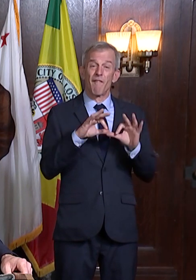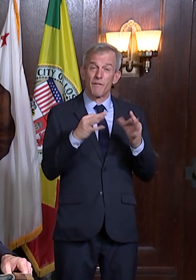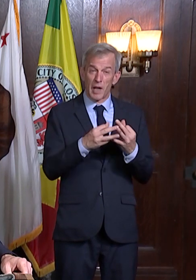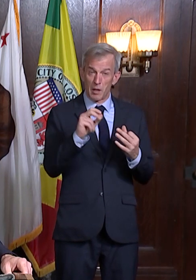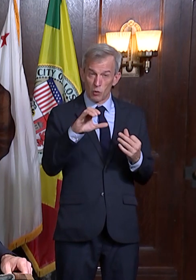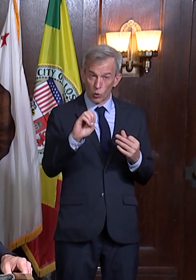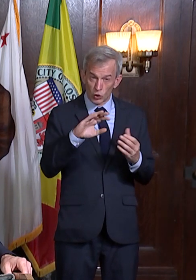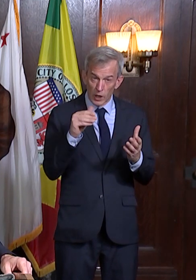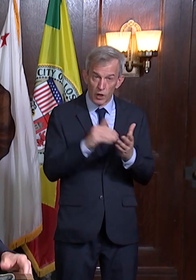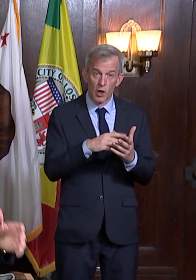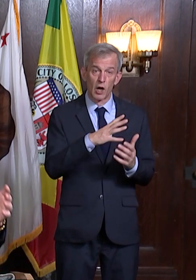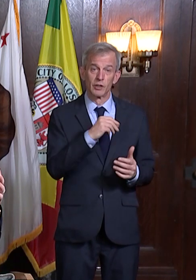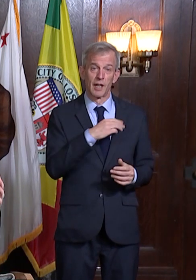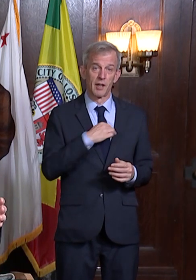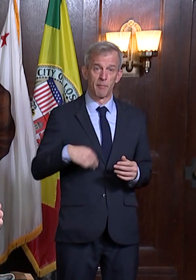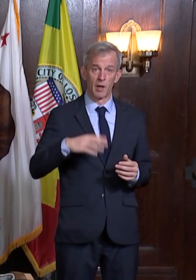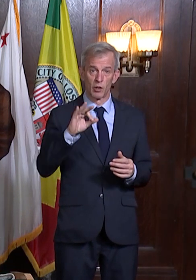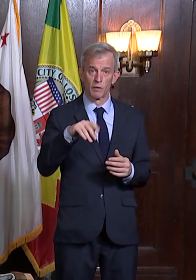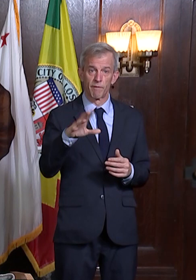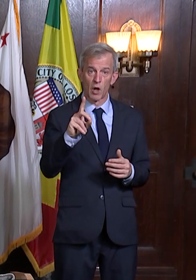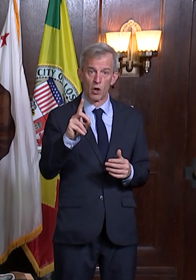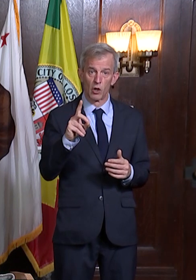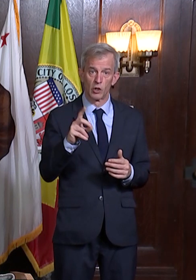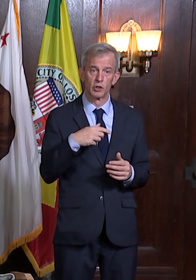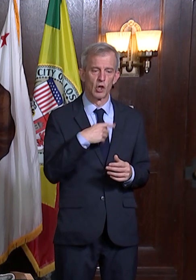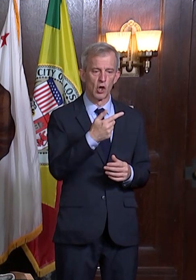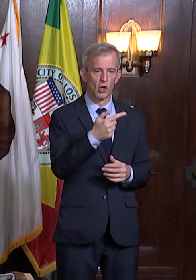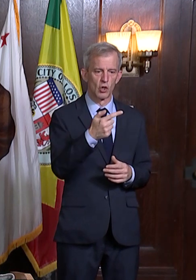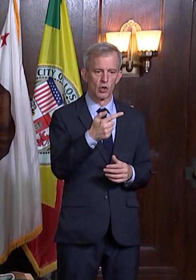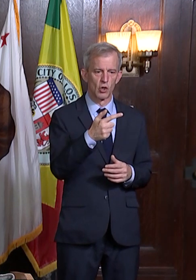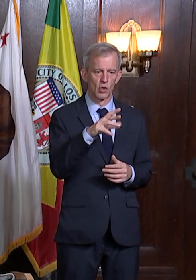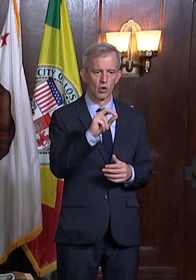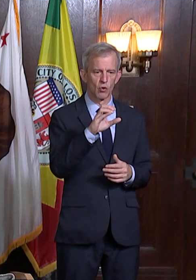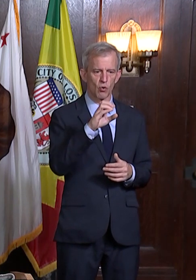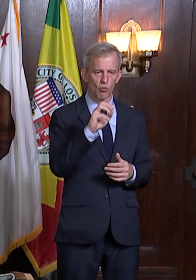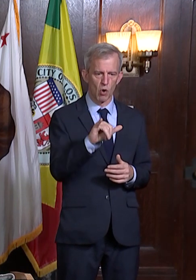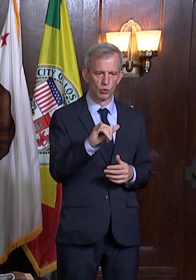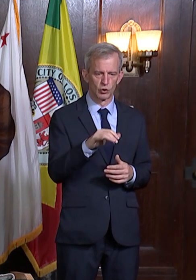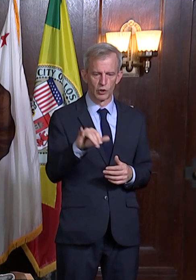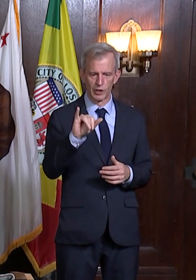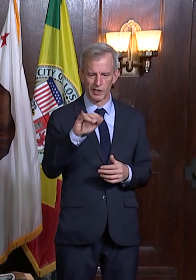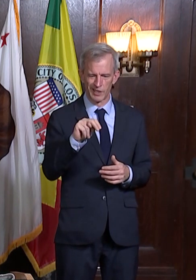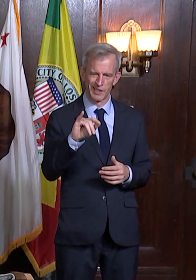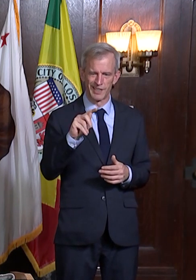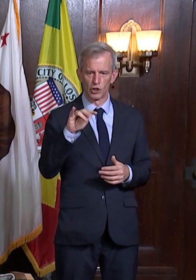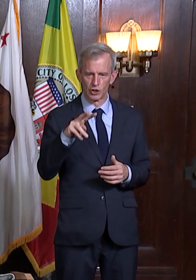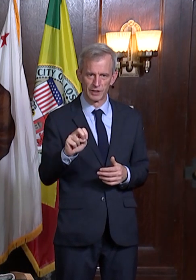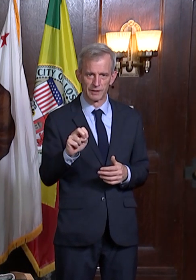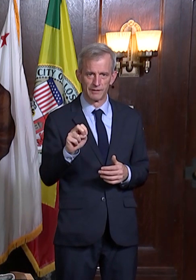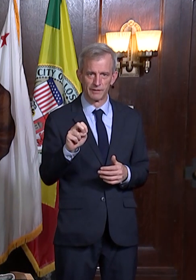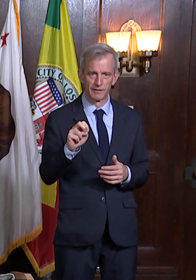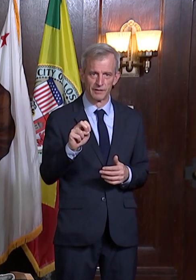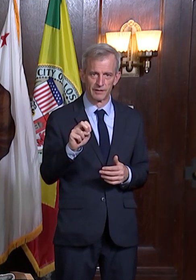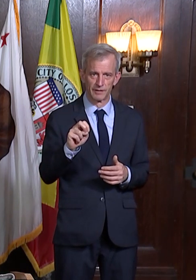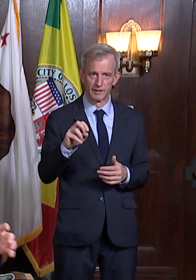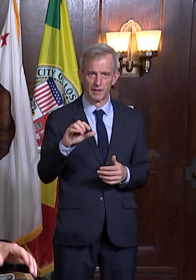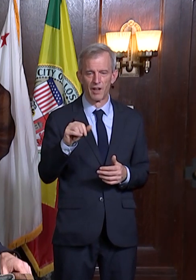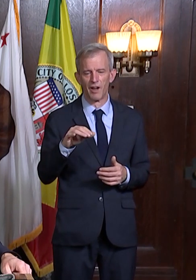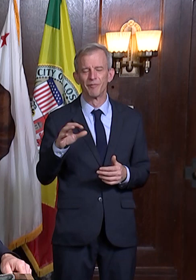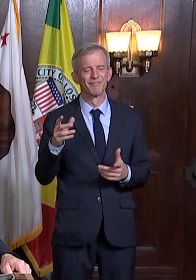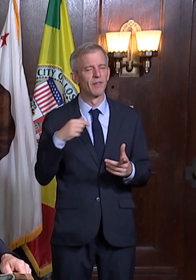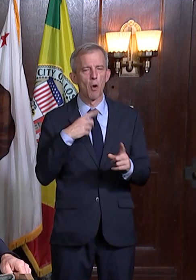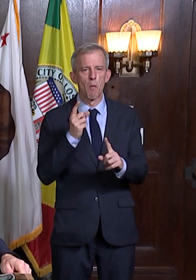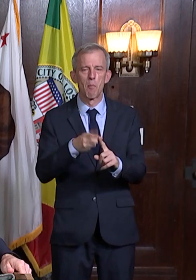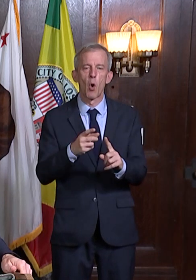vulnerable Angelinos, stands for Grocery Initiative for Vital Emergency Needs. Remember, this was the first thing we asked, just help for some